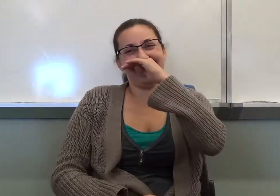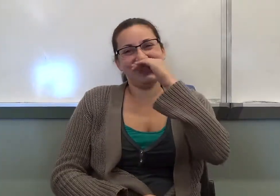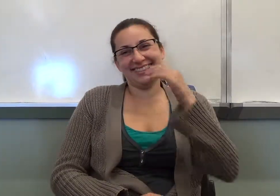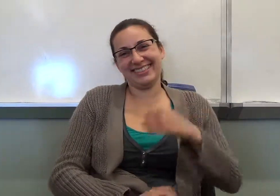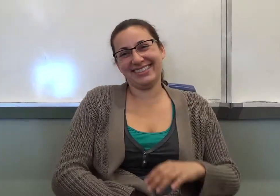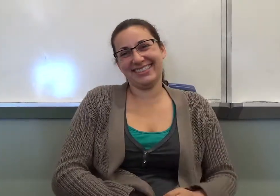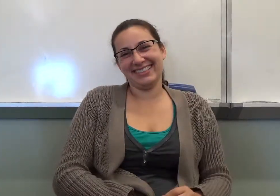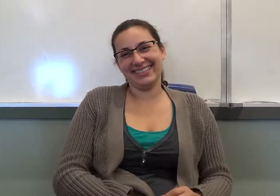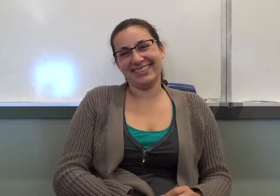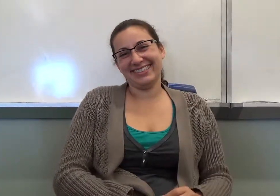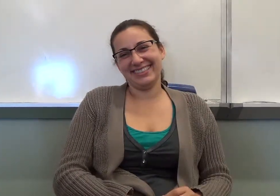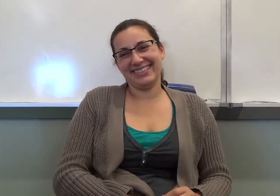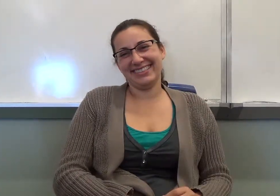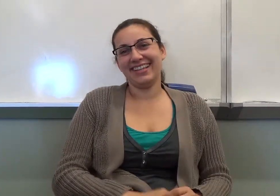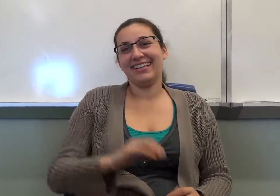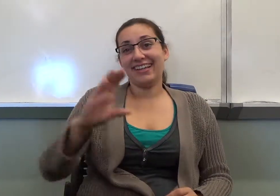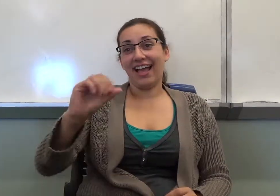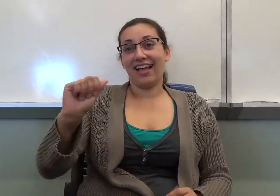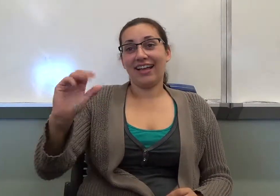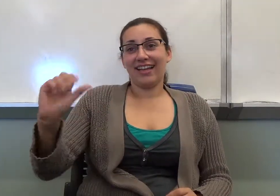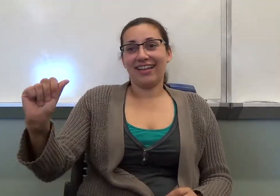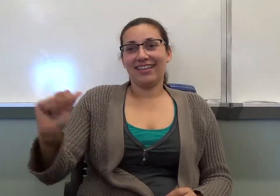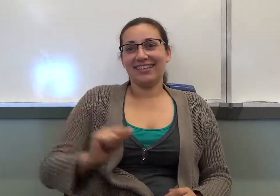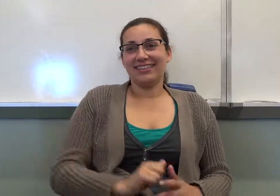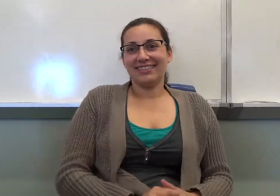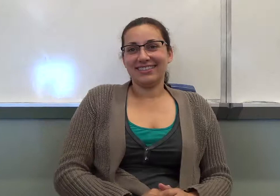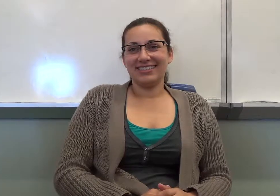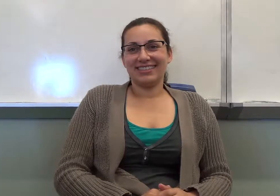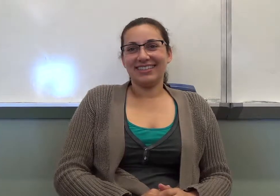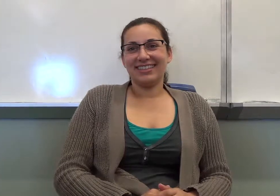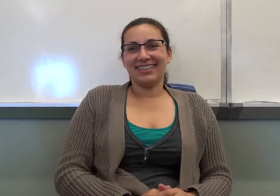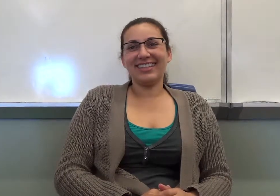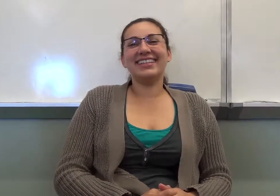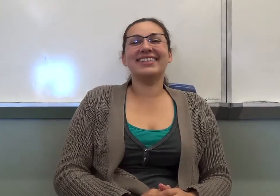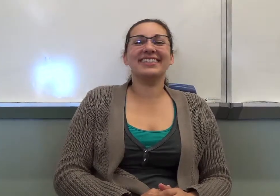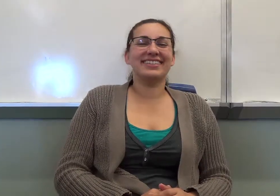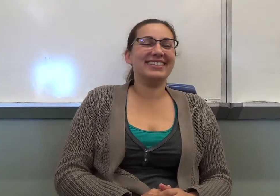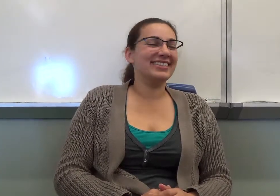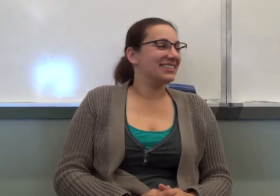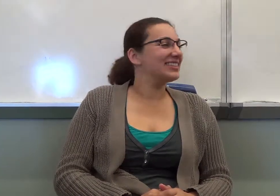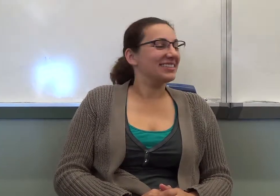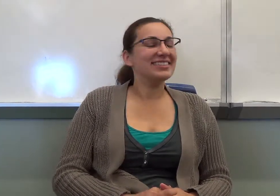over. 1, 2, so that would be 750 millimeters.